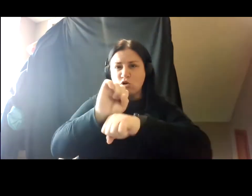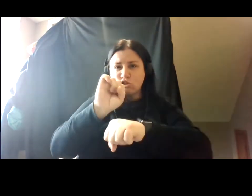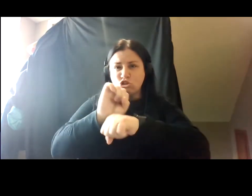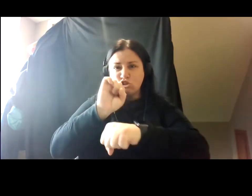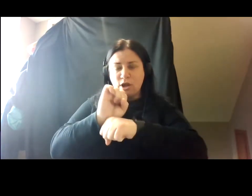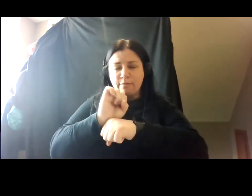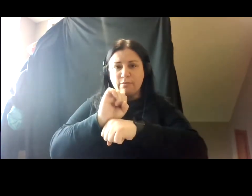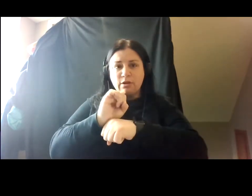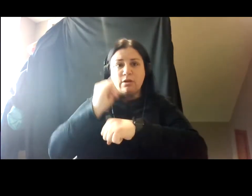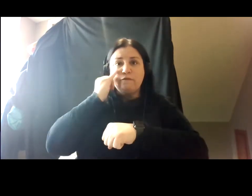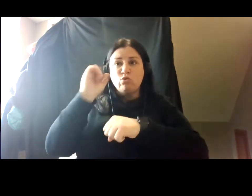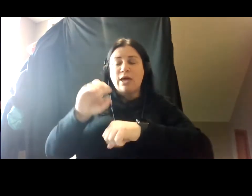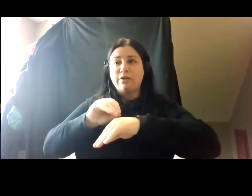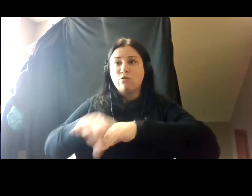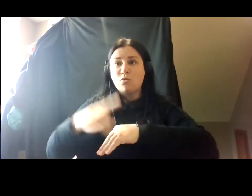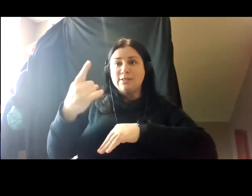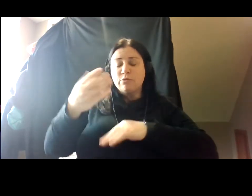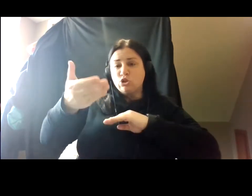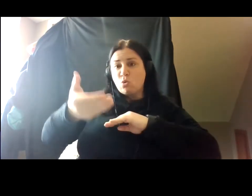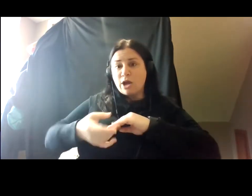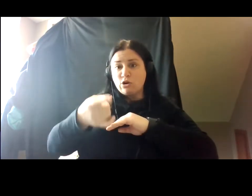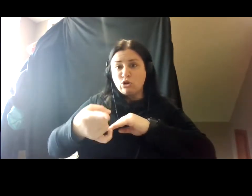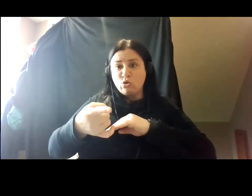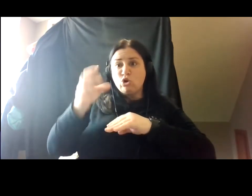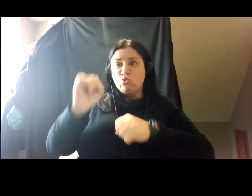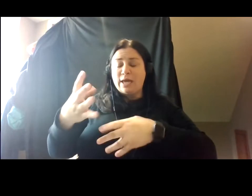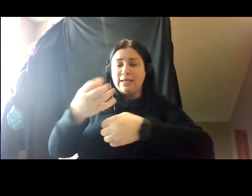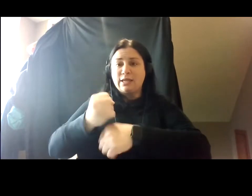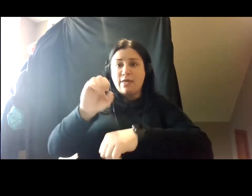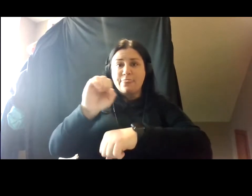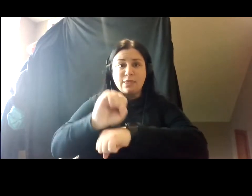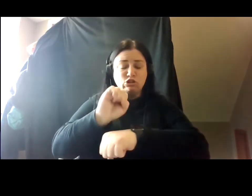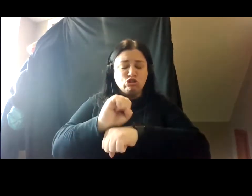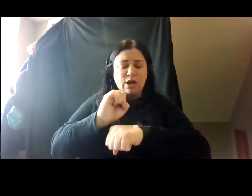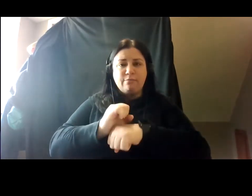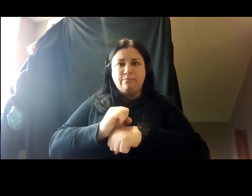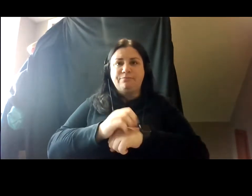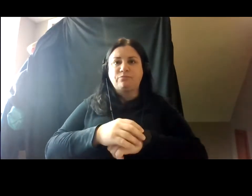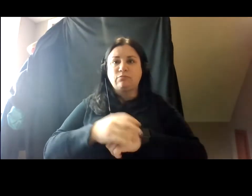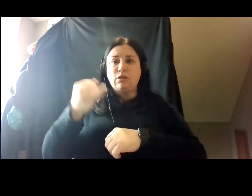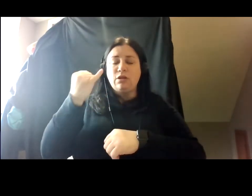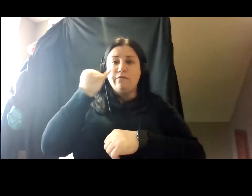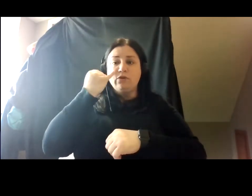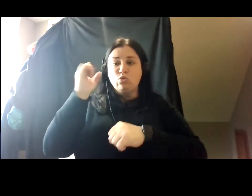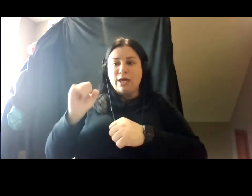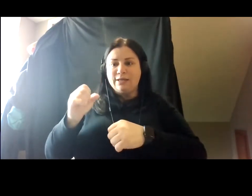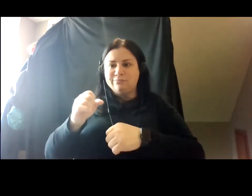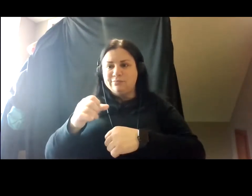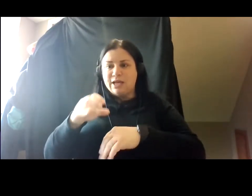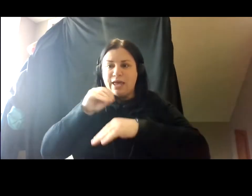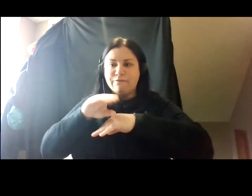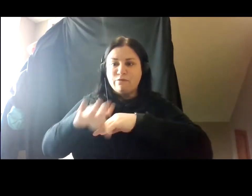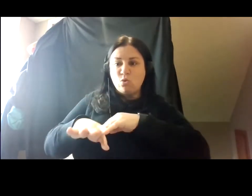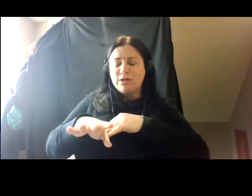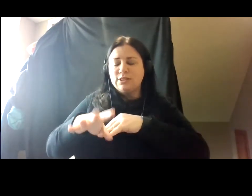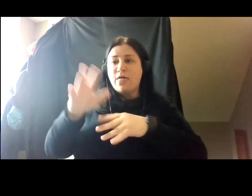influence someone to hire you, then you can get that job, right? If you can influence that girl to go out with you in college, you can get that girlfriend. So I thought, oh, influence, that's what I want to do.